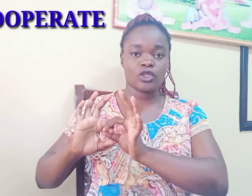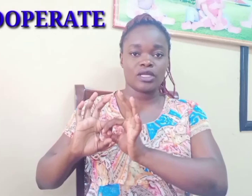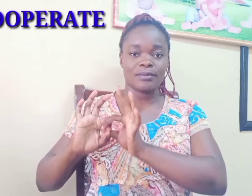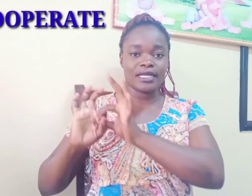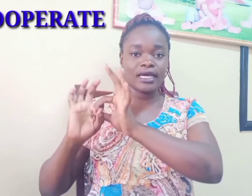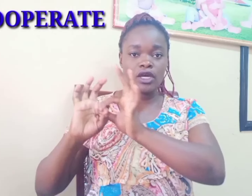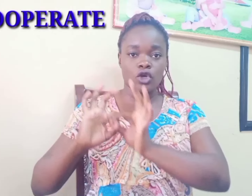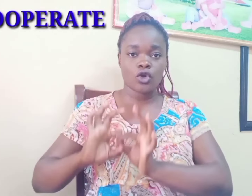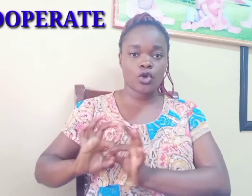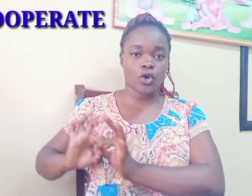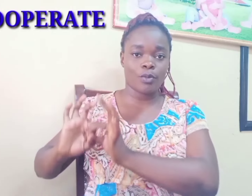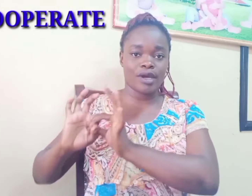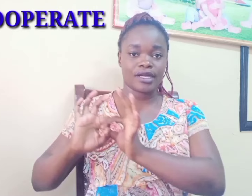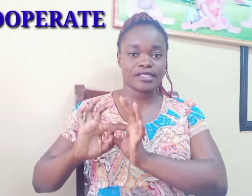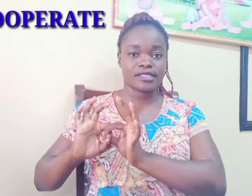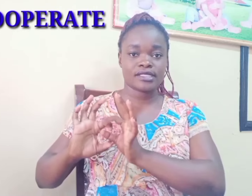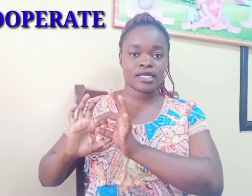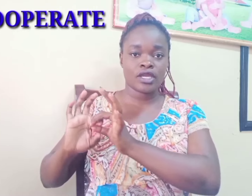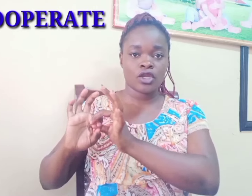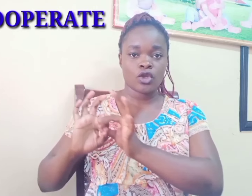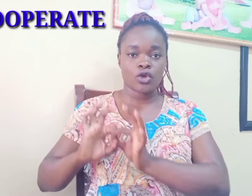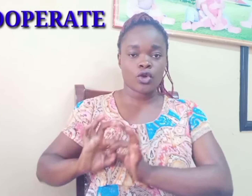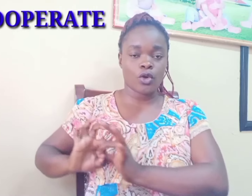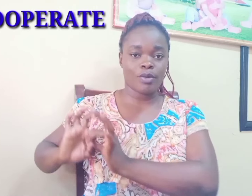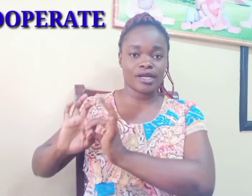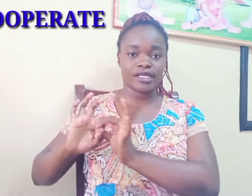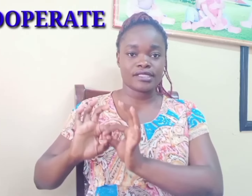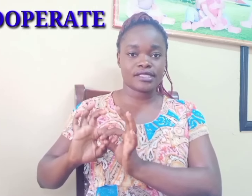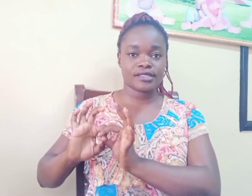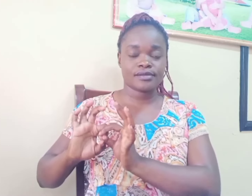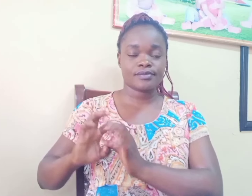Nasaki lamana, corporate, corporate.